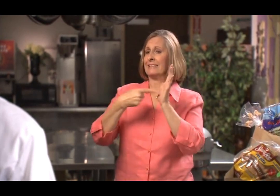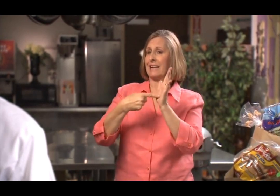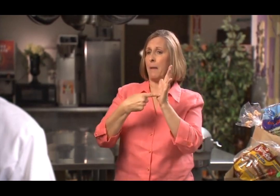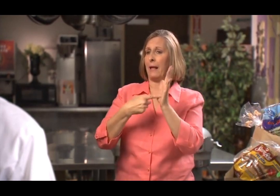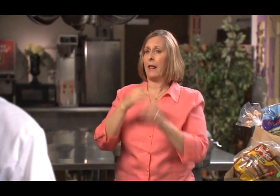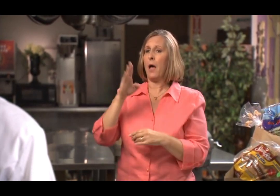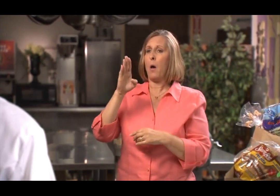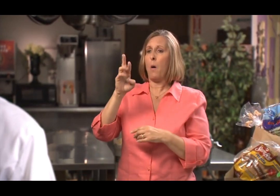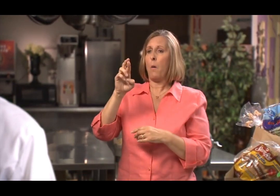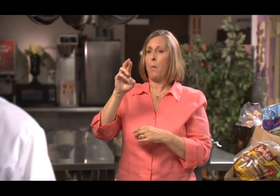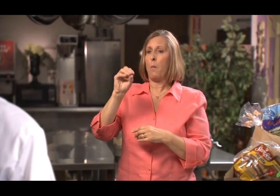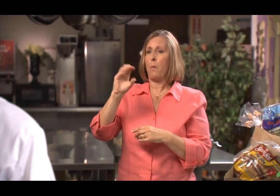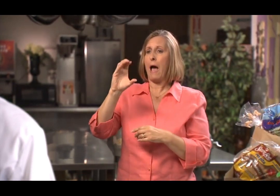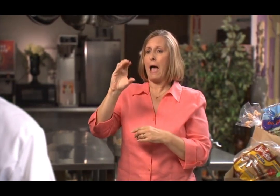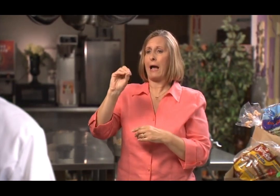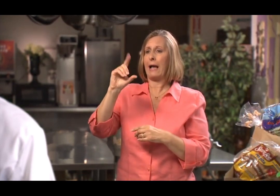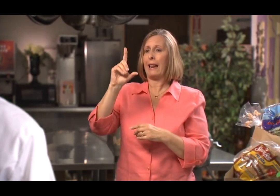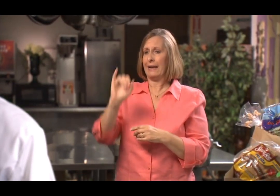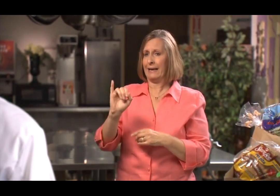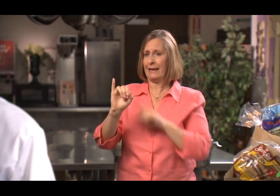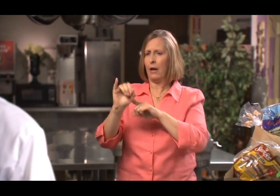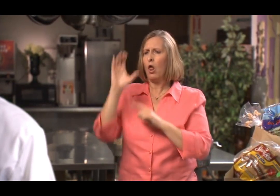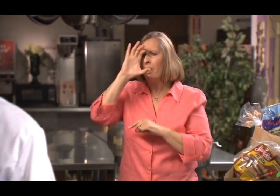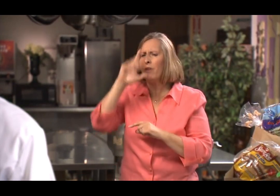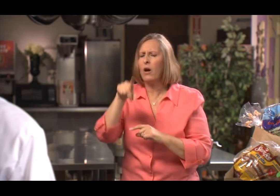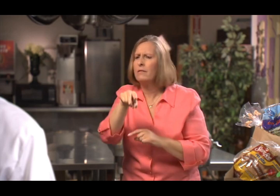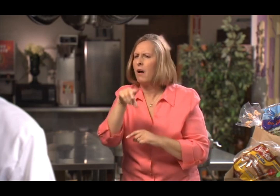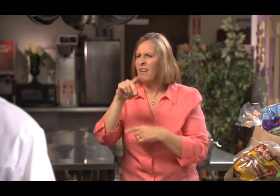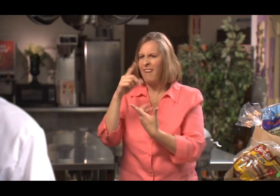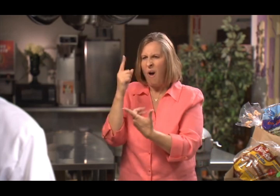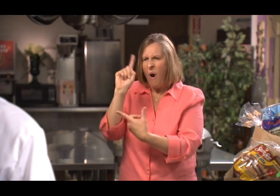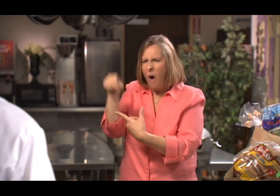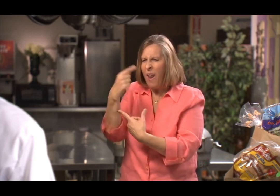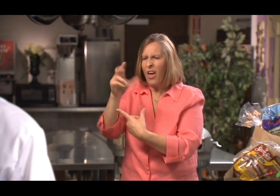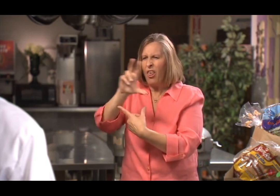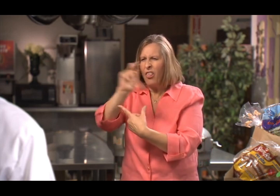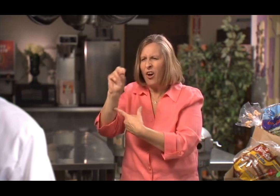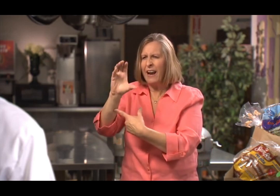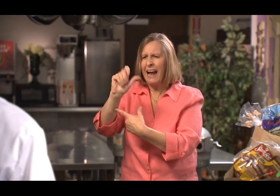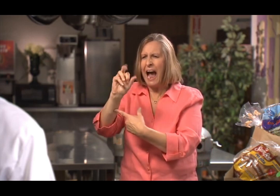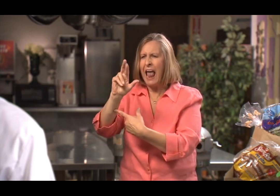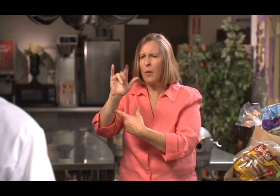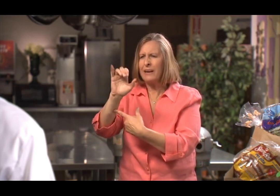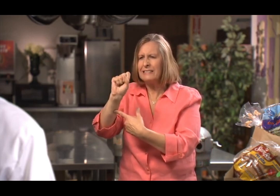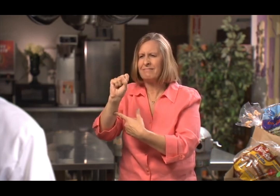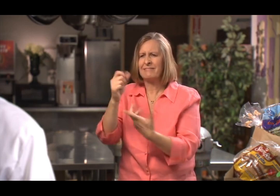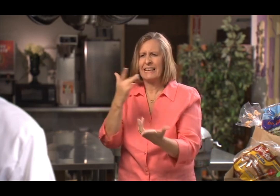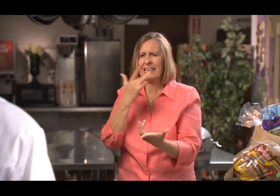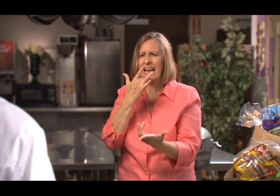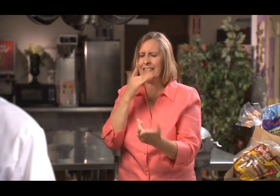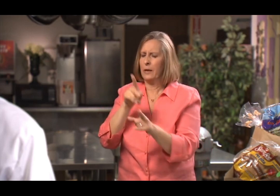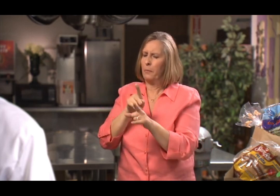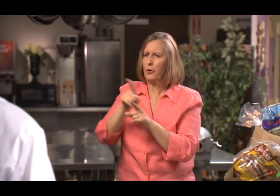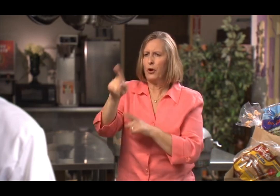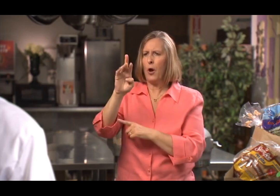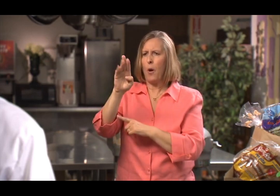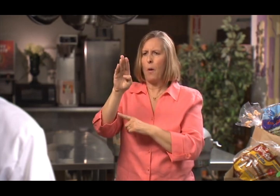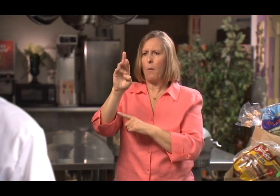For example, look for broccoli. It's only 30 calories per serving and tastes natural because there